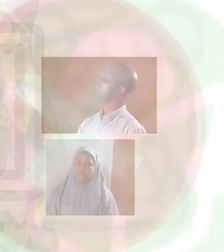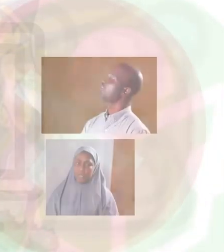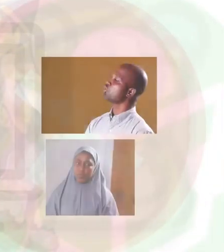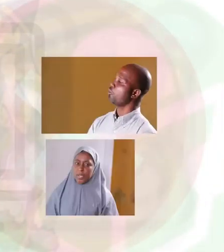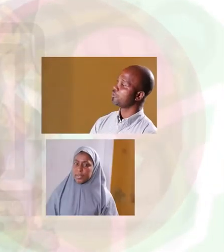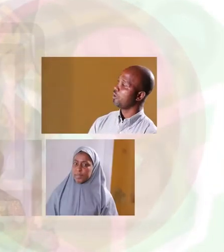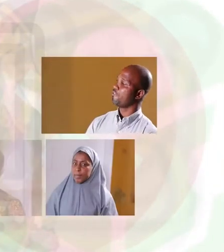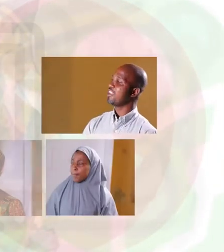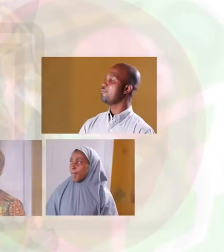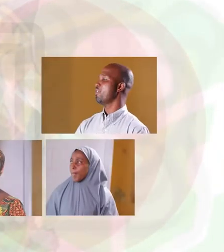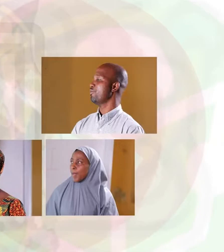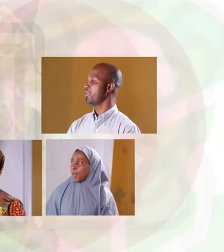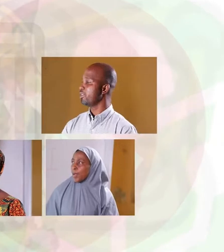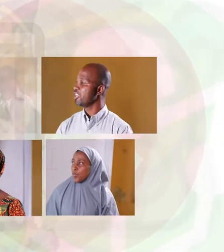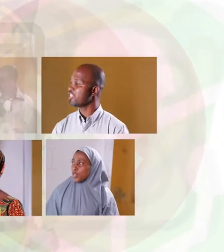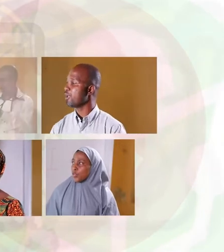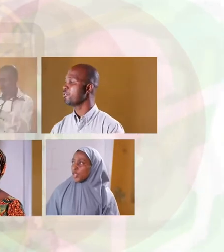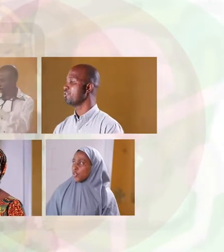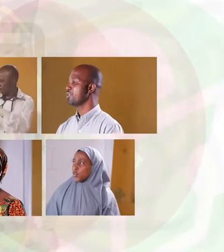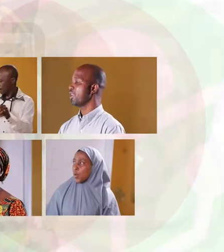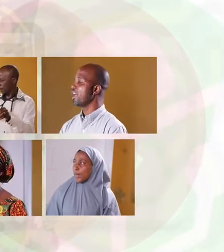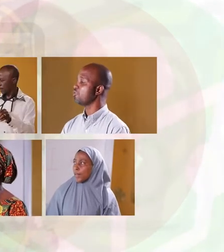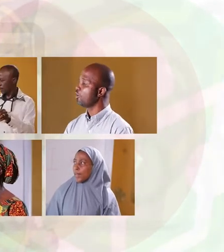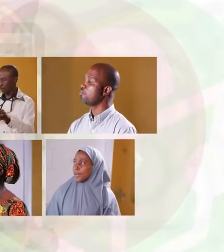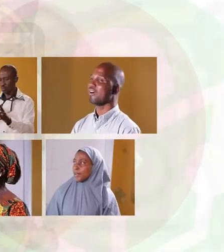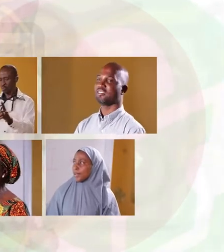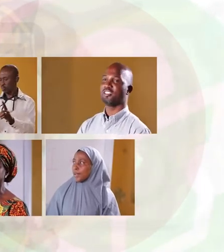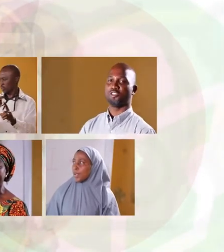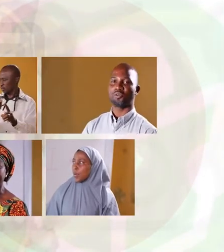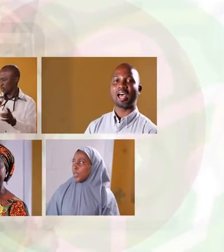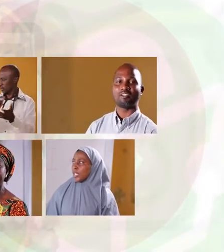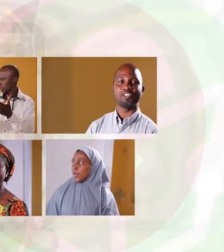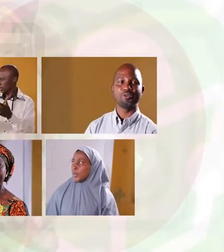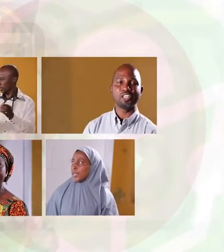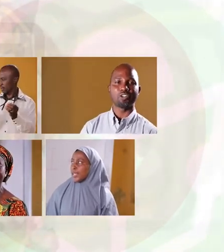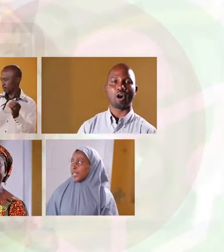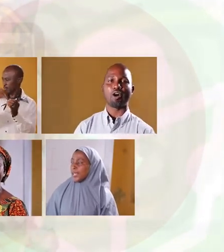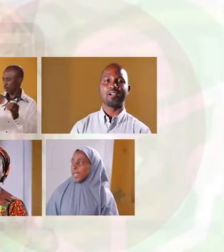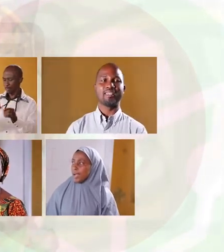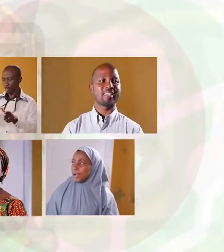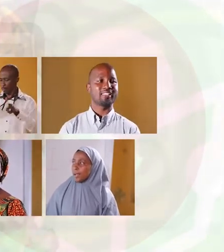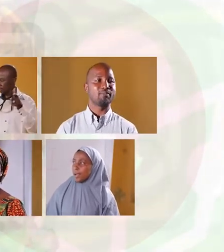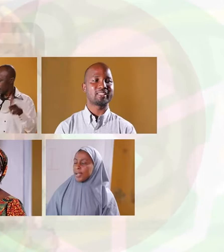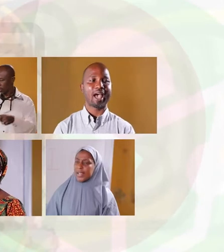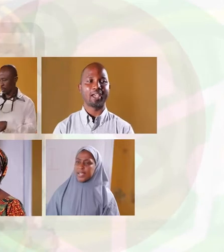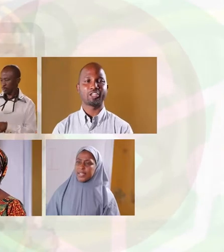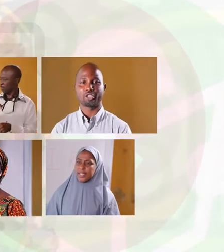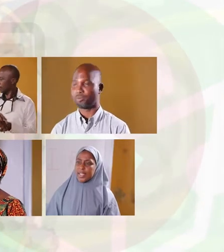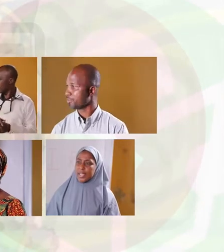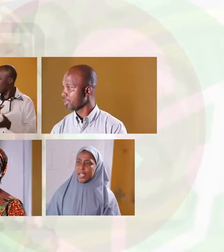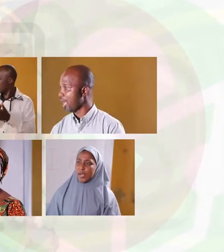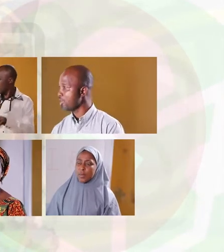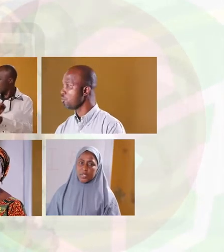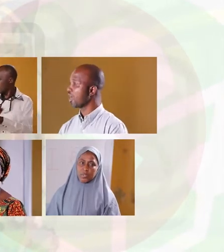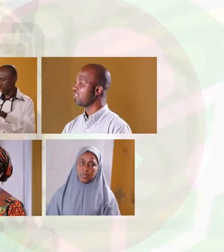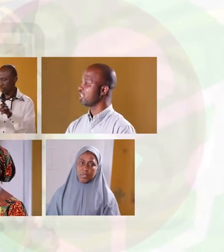move to the next point. We should ensure that whatever we see is clear. That means work is